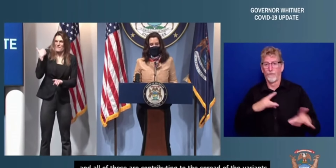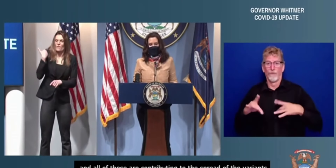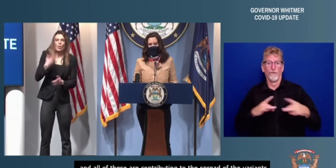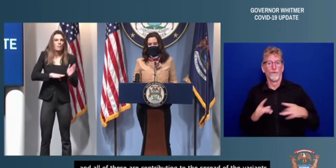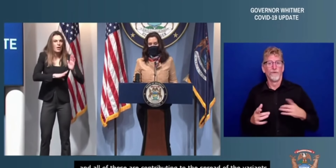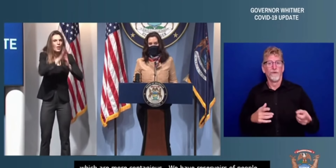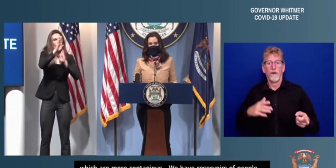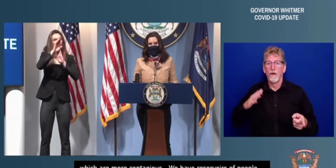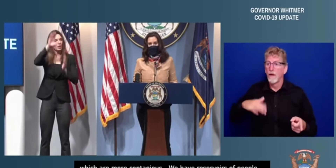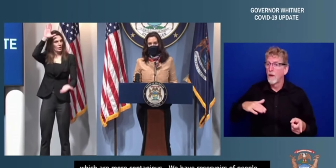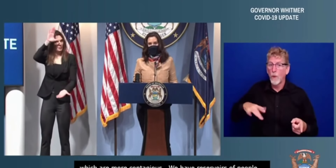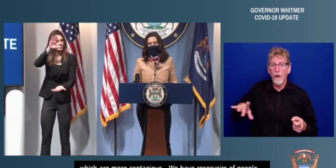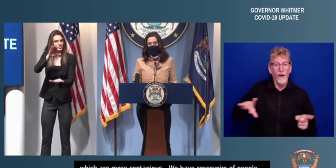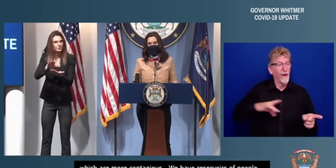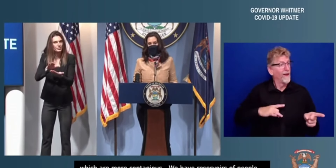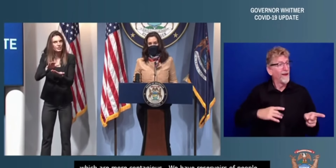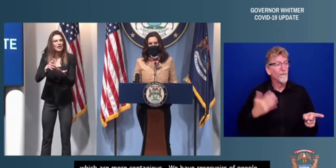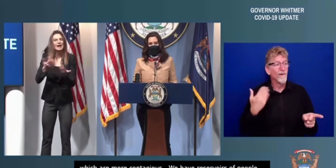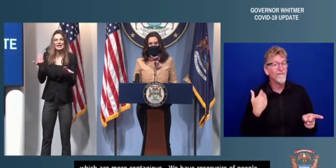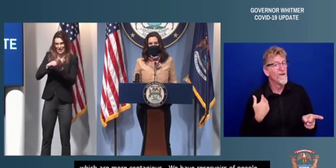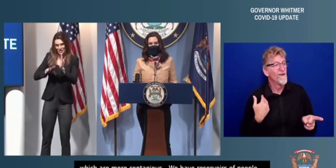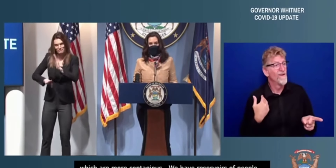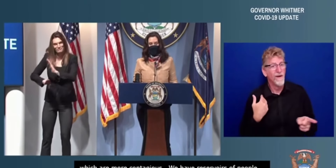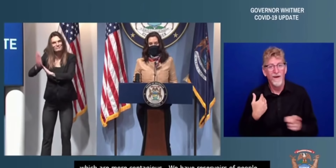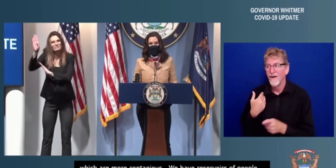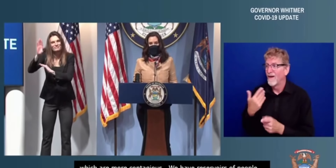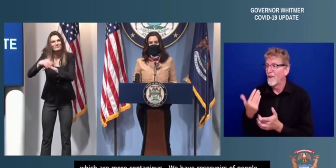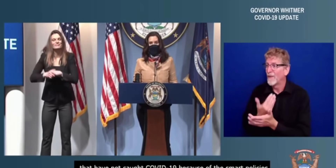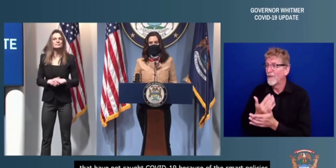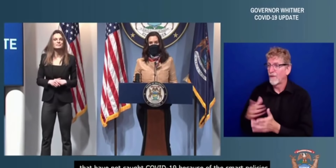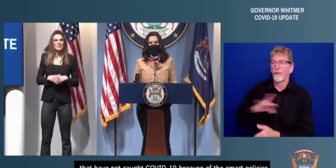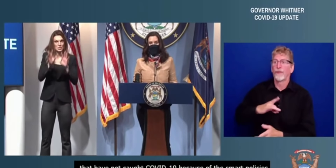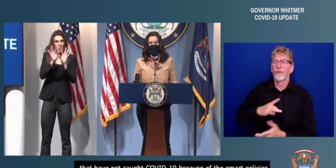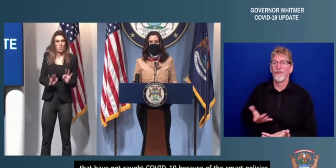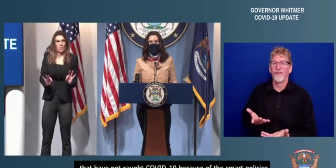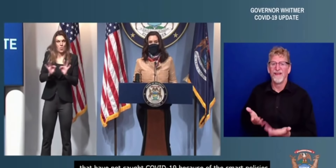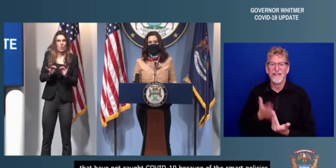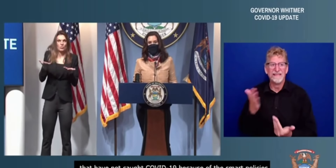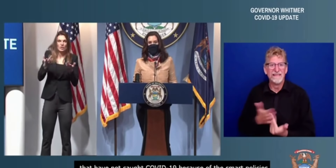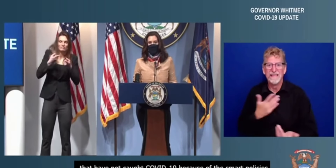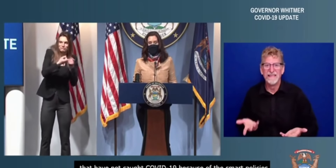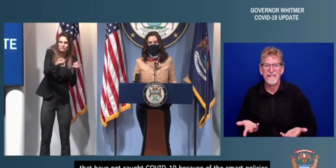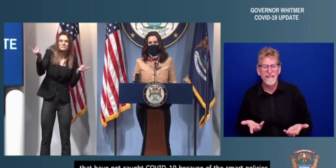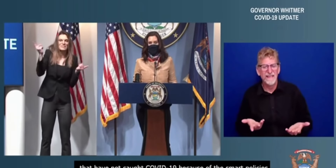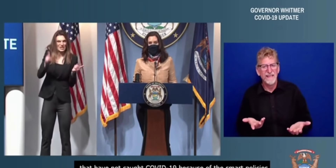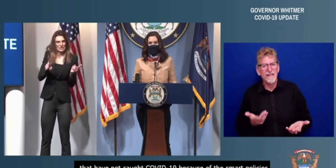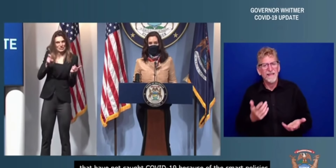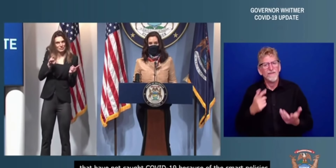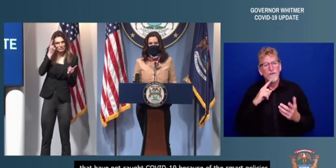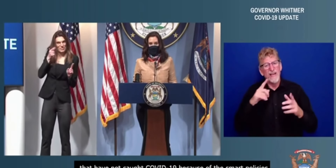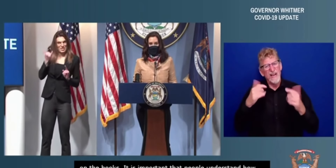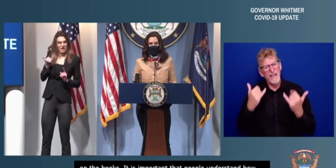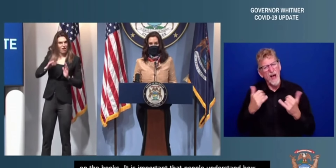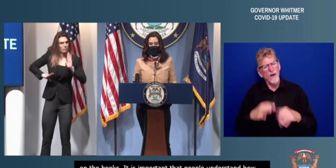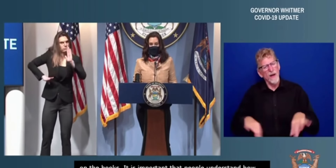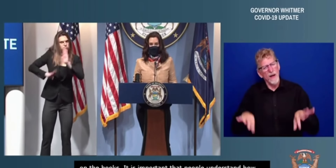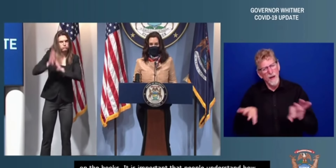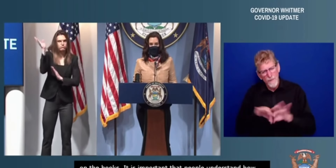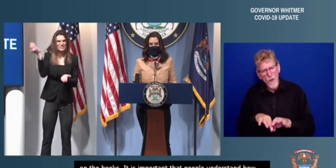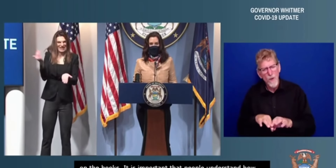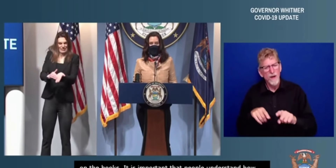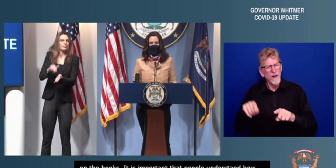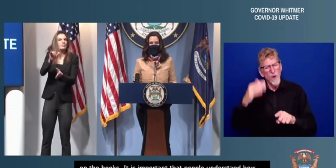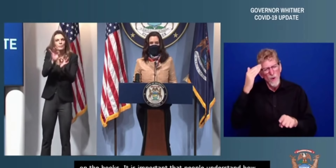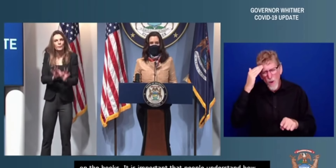books. At this point, we think it's important that people understand how very serious this moment is. And that's why Dr. J went through the